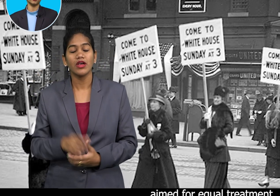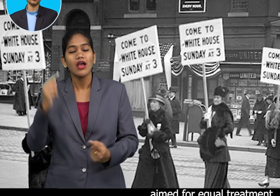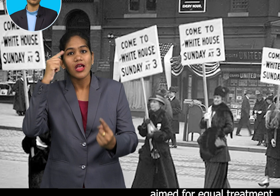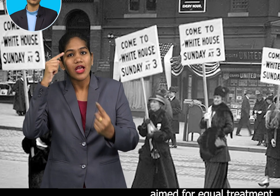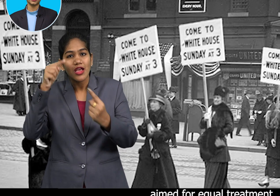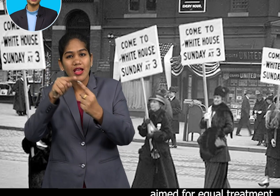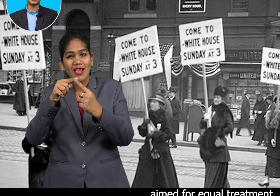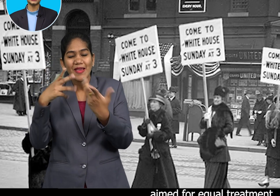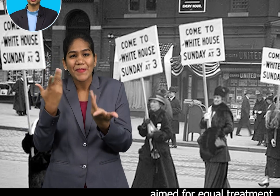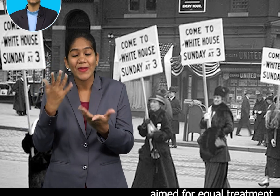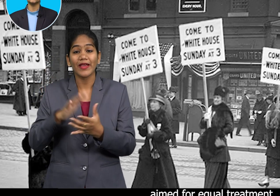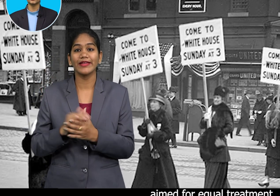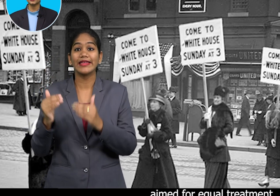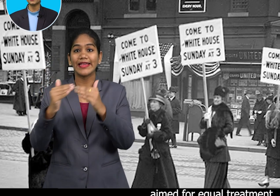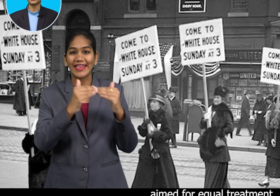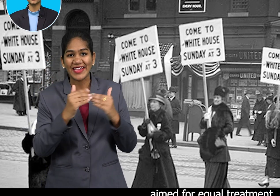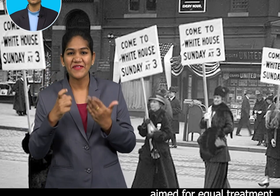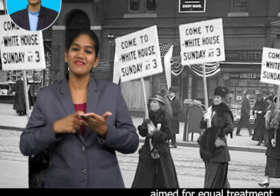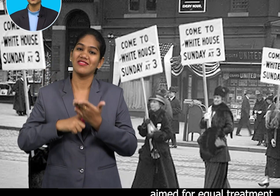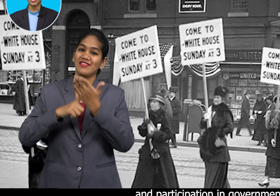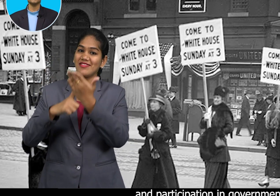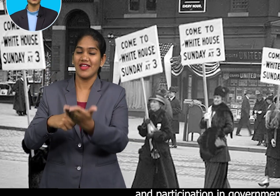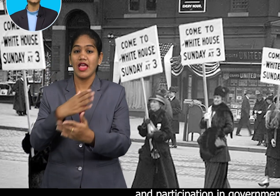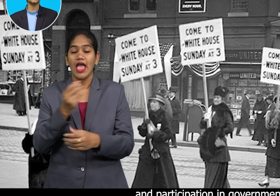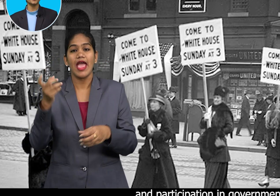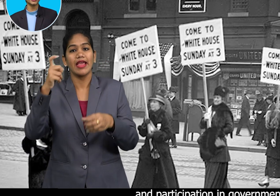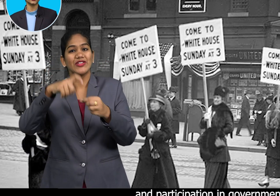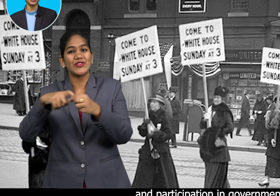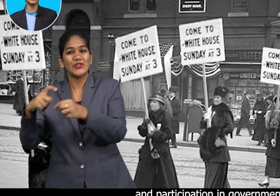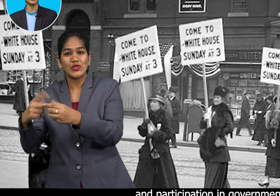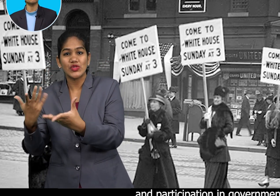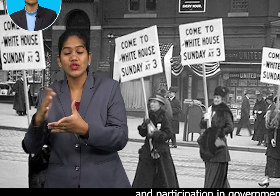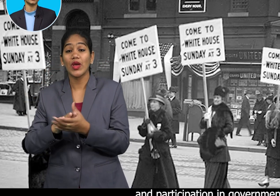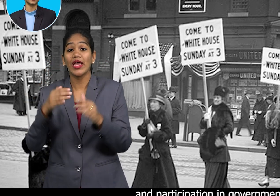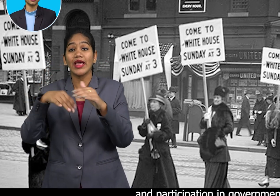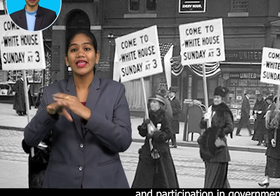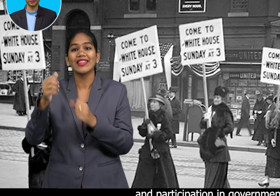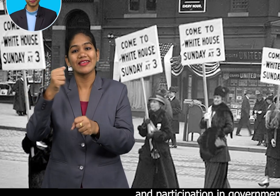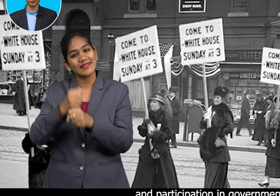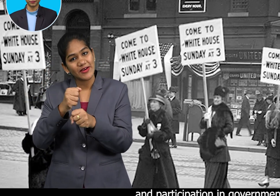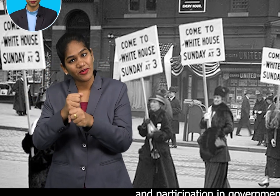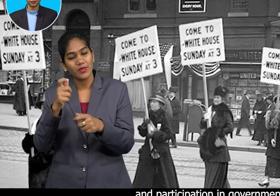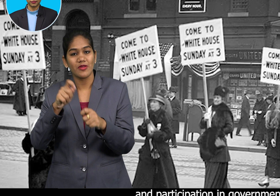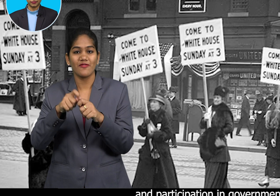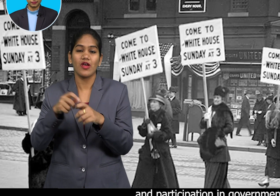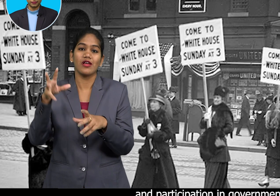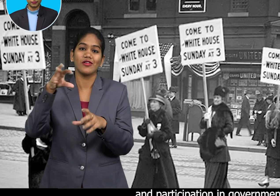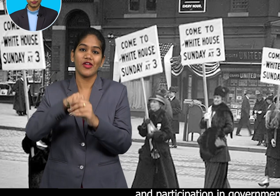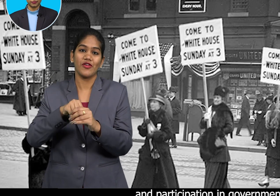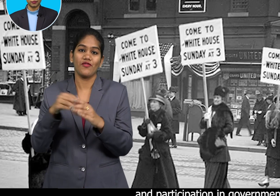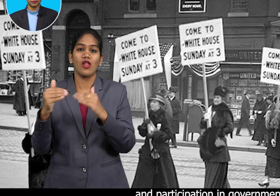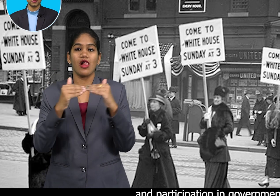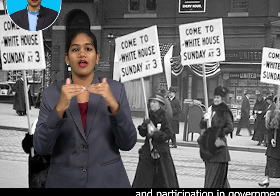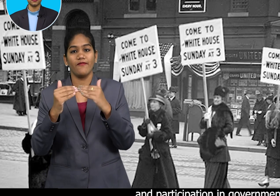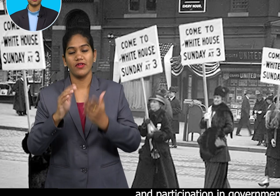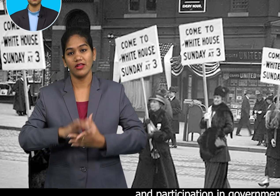aimed for equal treatment and participation in government.